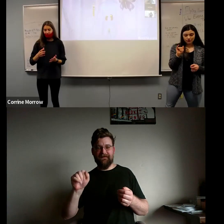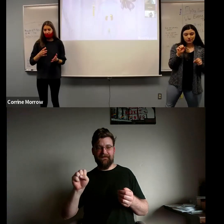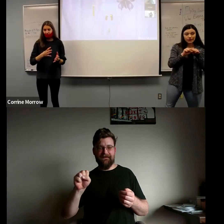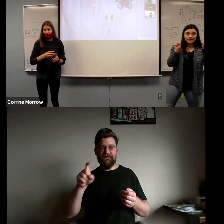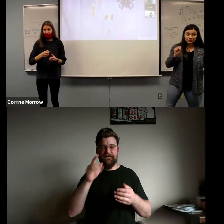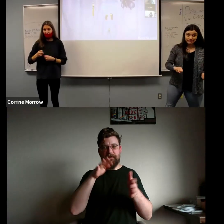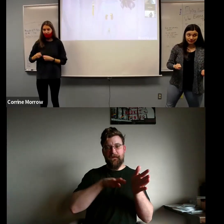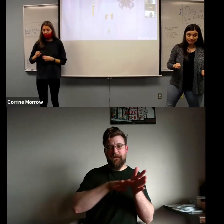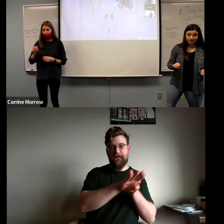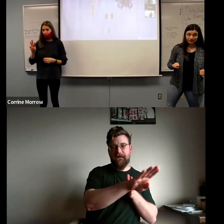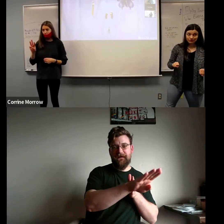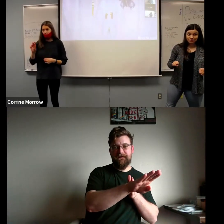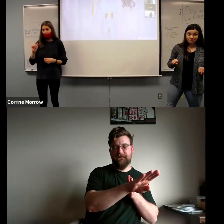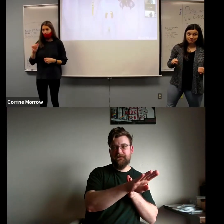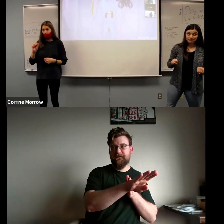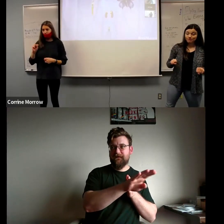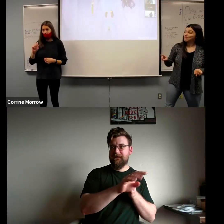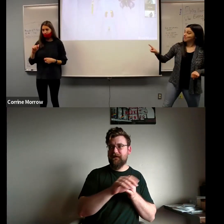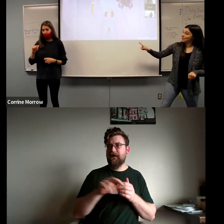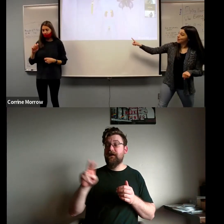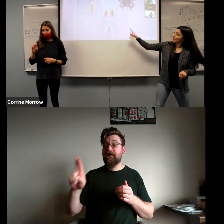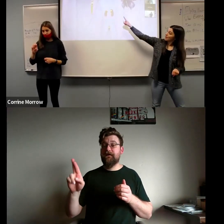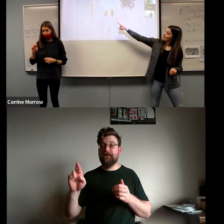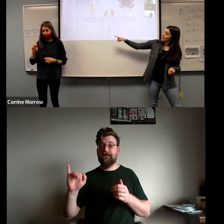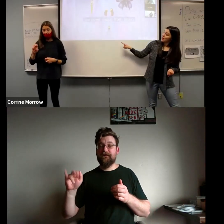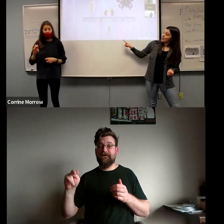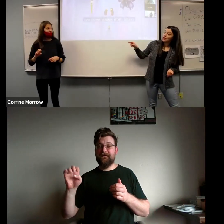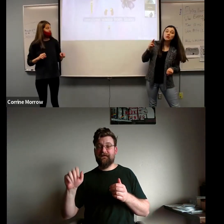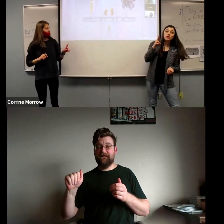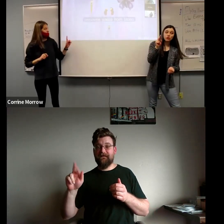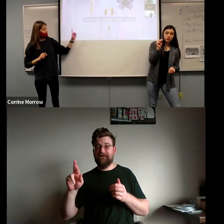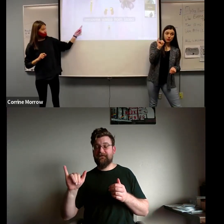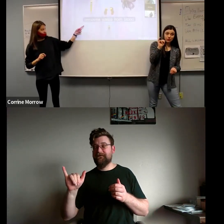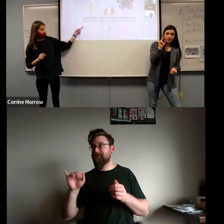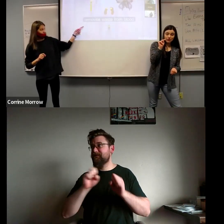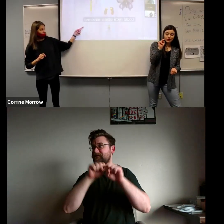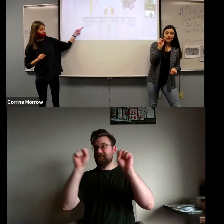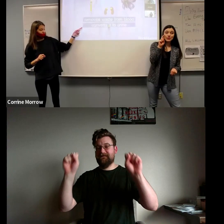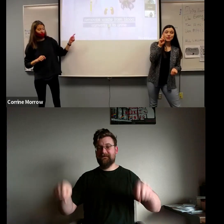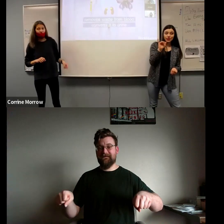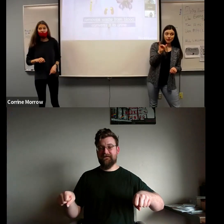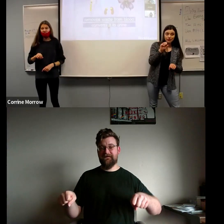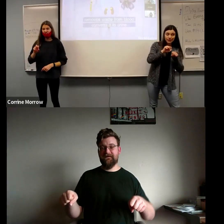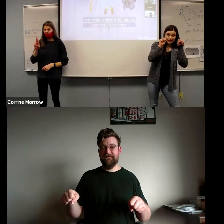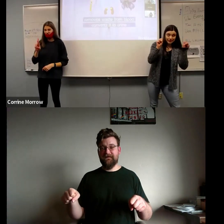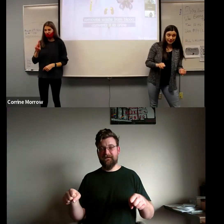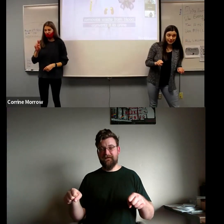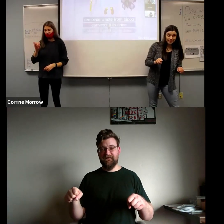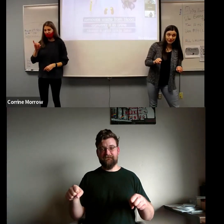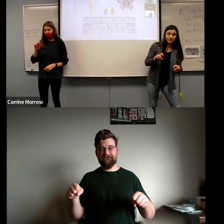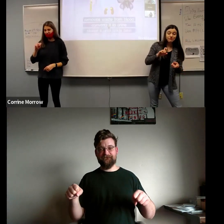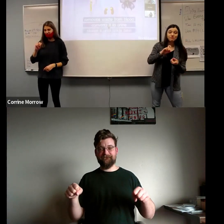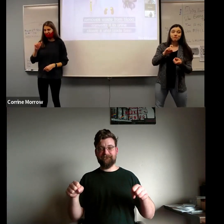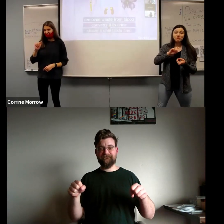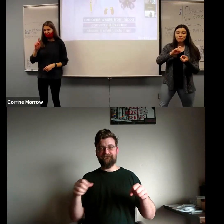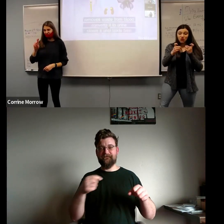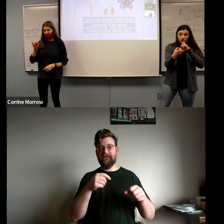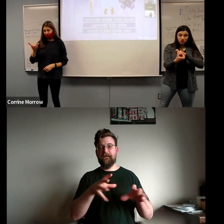The urinary system removes waste from the blood, converts it to urine, and stores it until it's tinkle